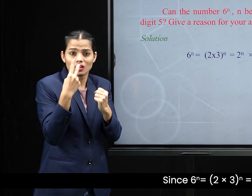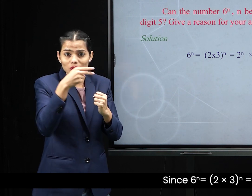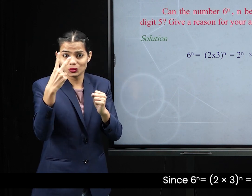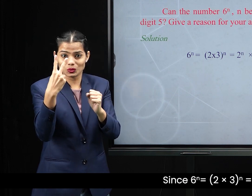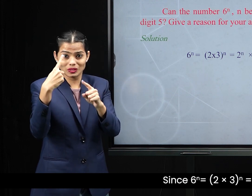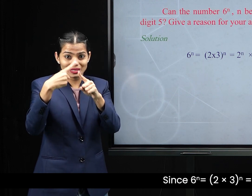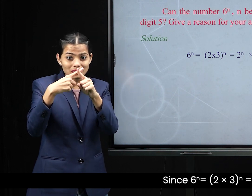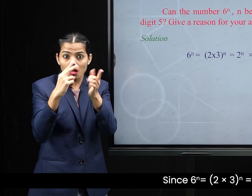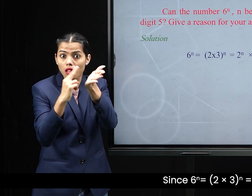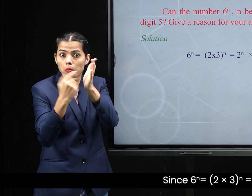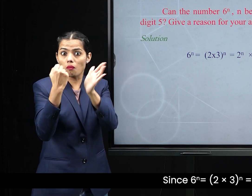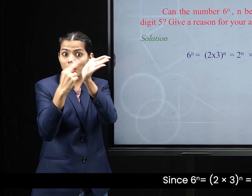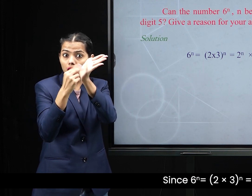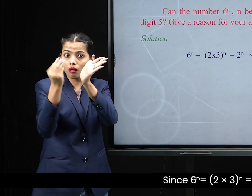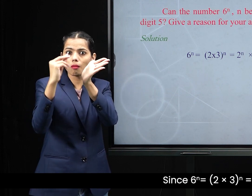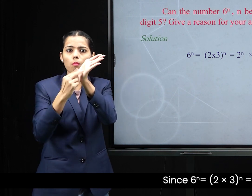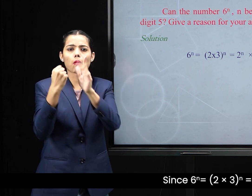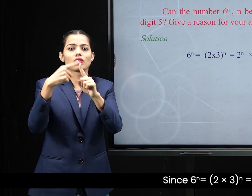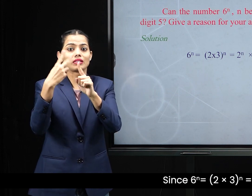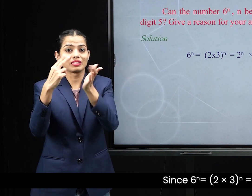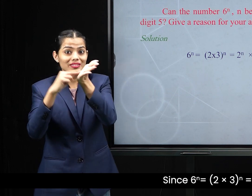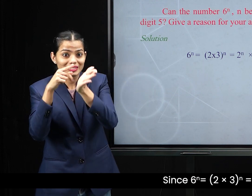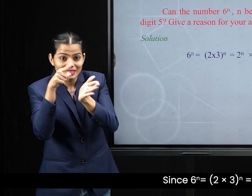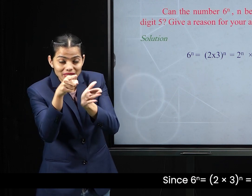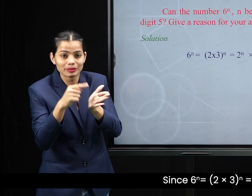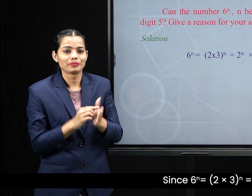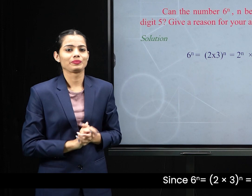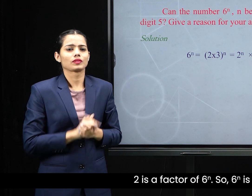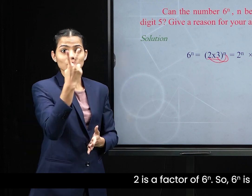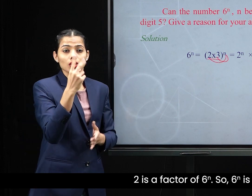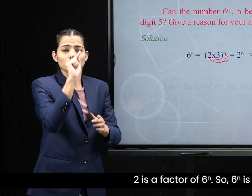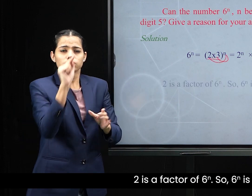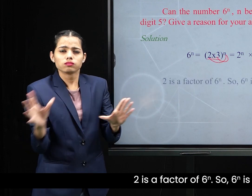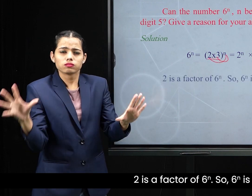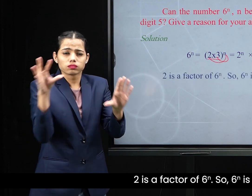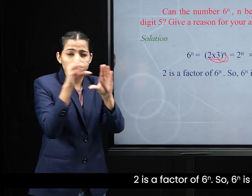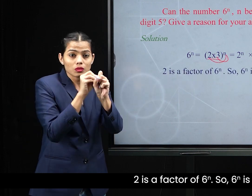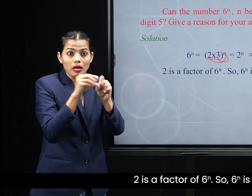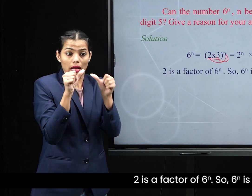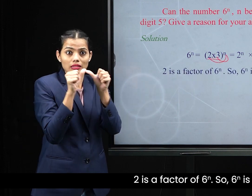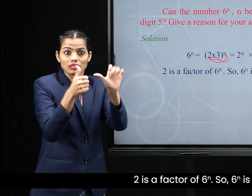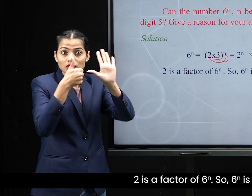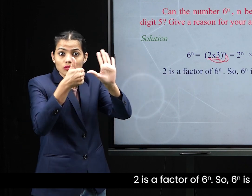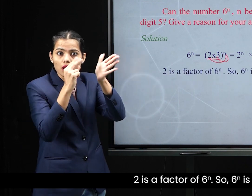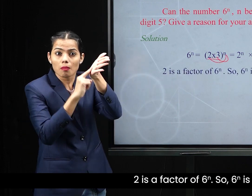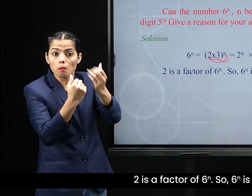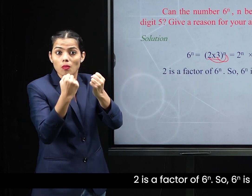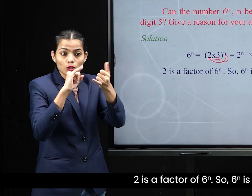equal to 2 power n into 3 power n. 2 is a factor of 6 power n.